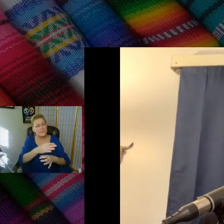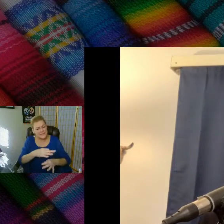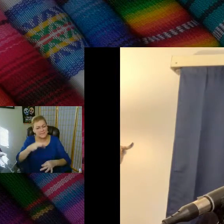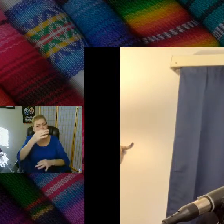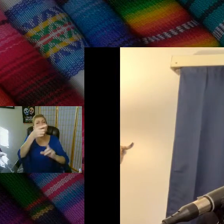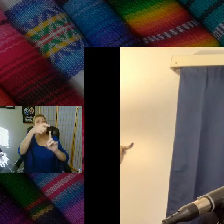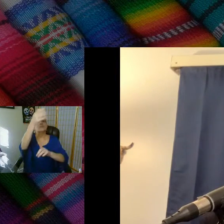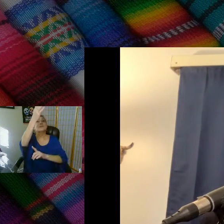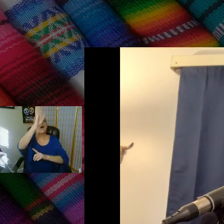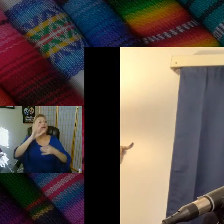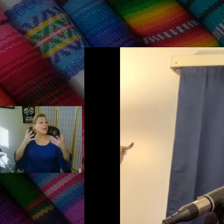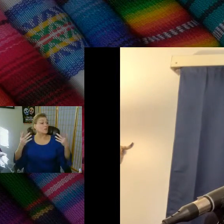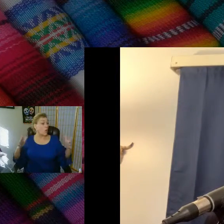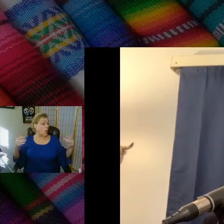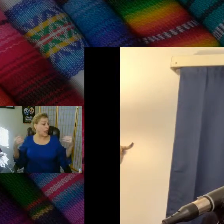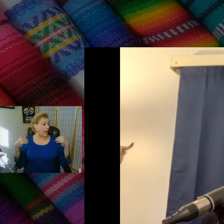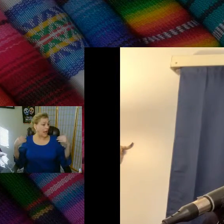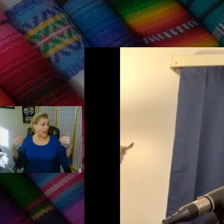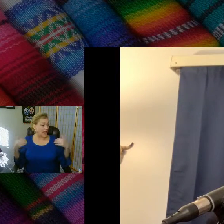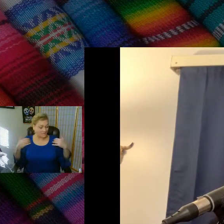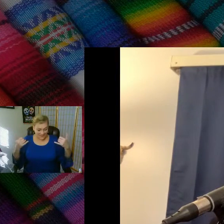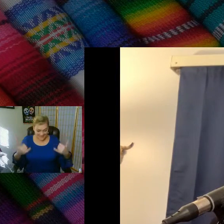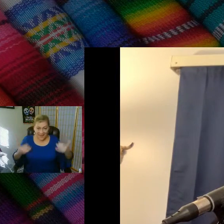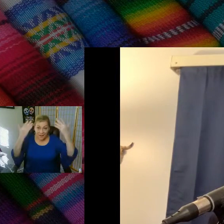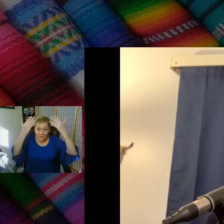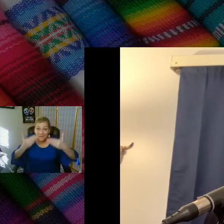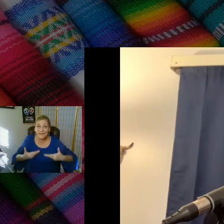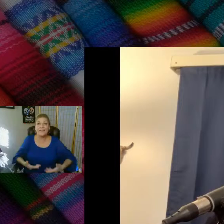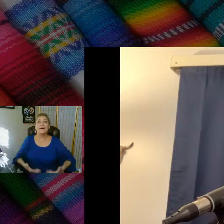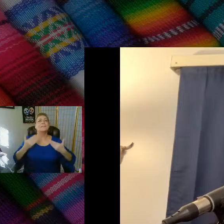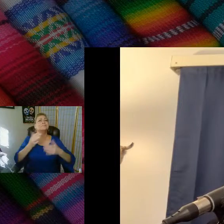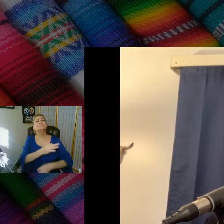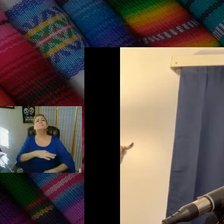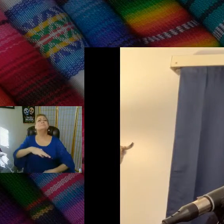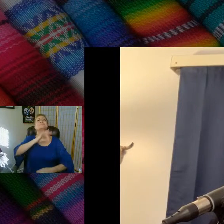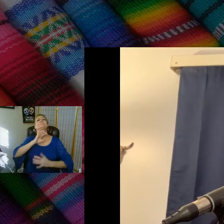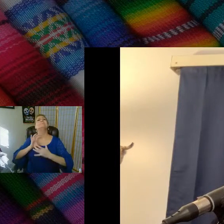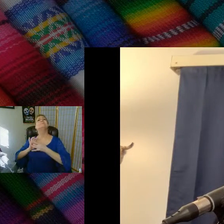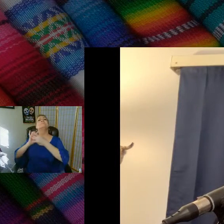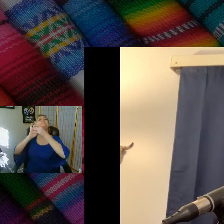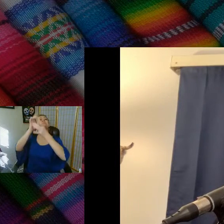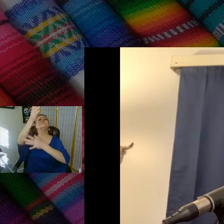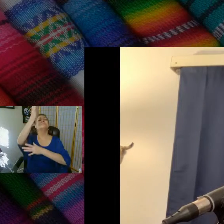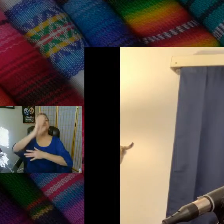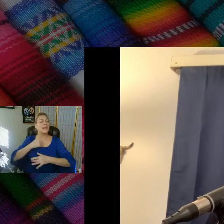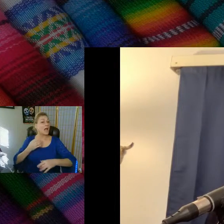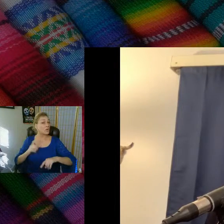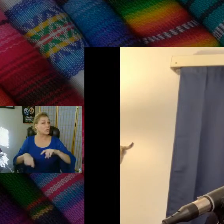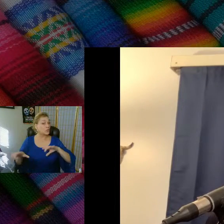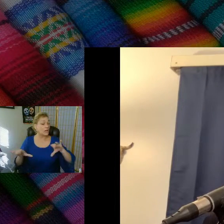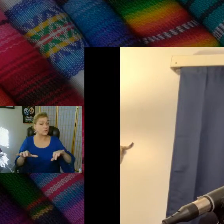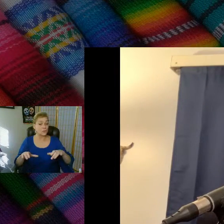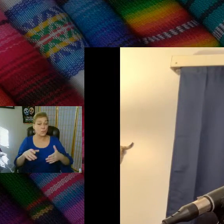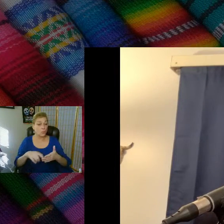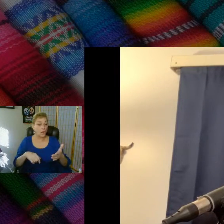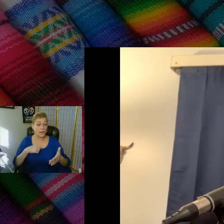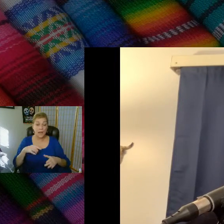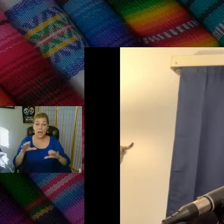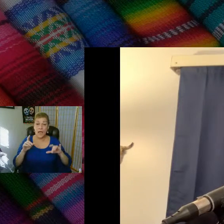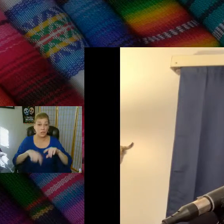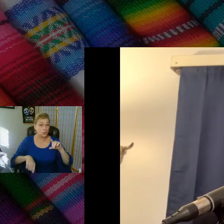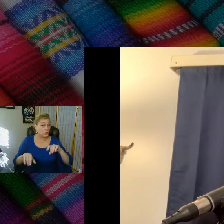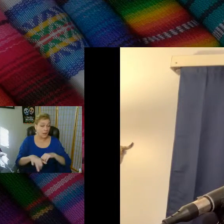God is all that I am now. I could not do what I could not